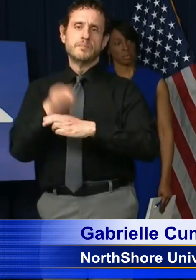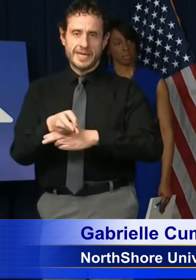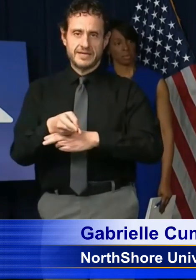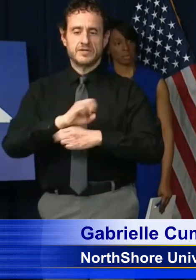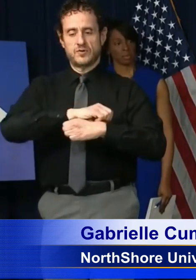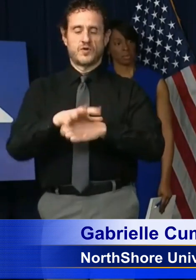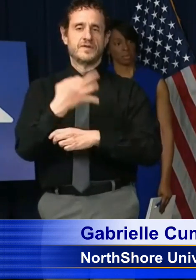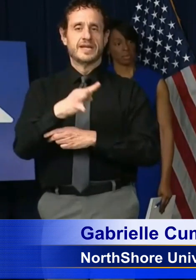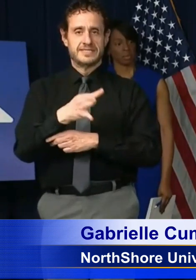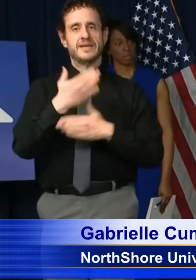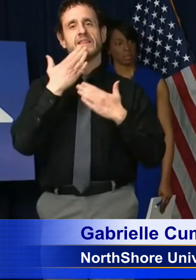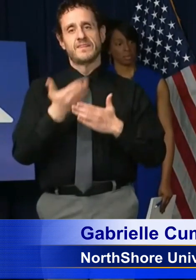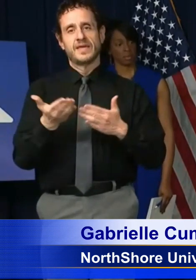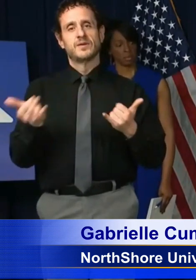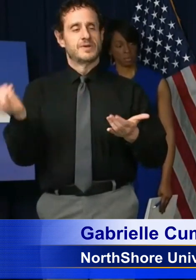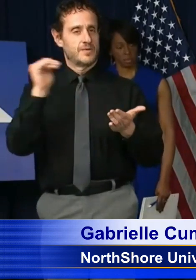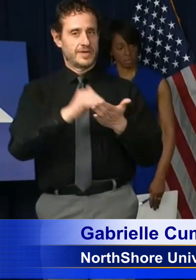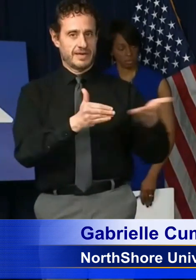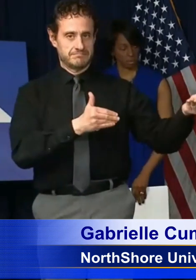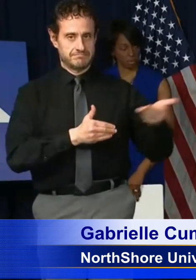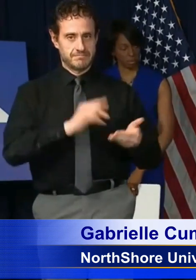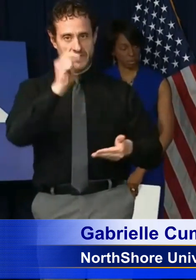you, and now I'll turn it back over to the governor.